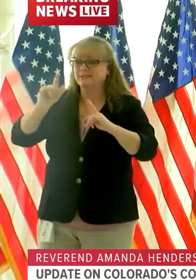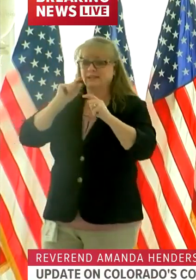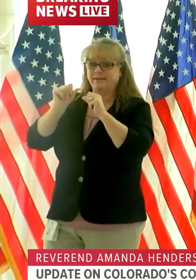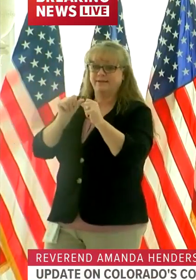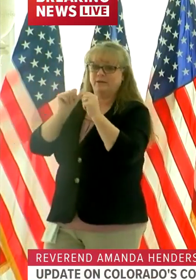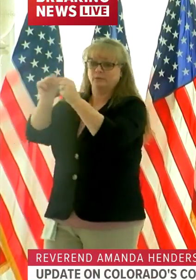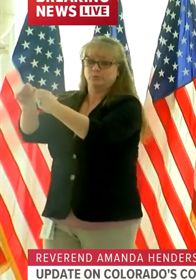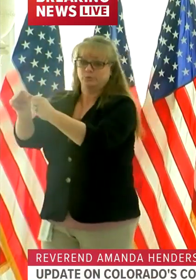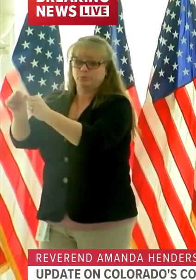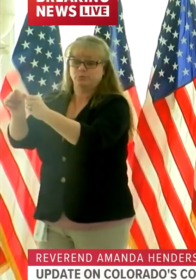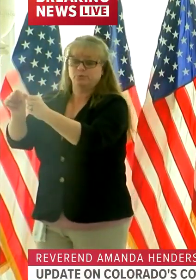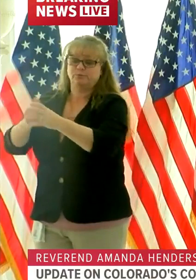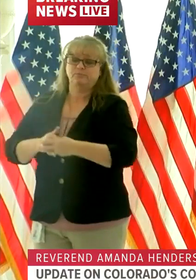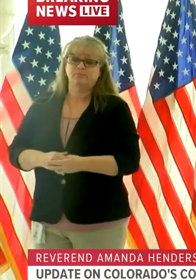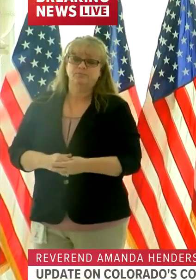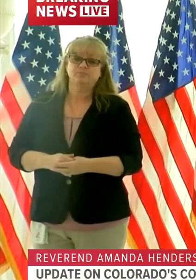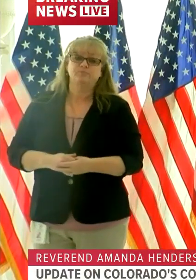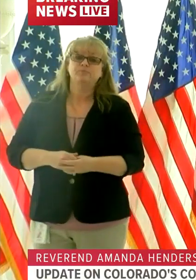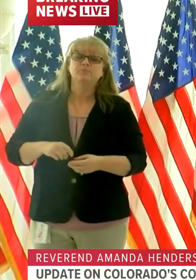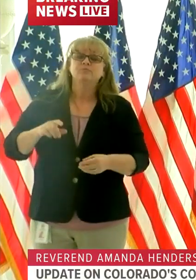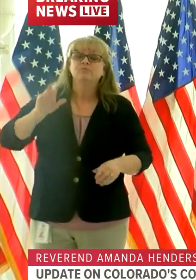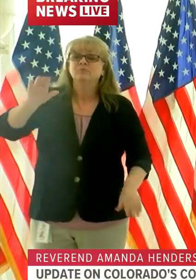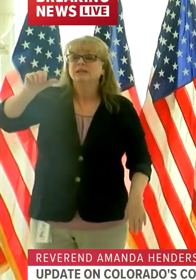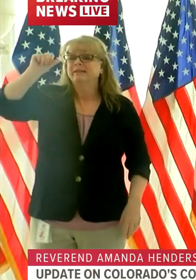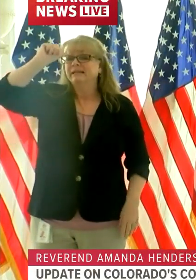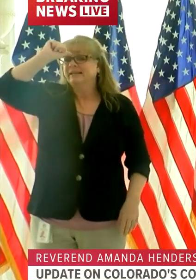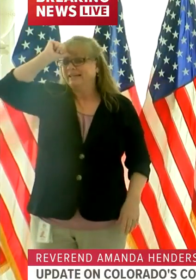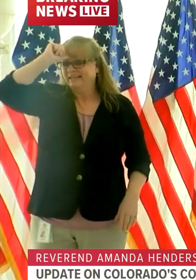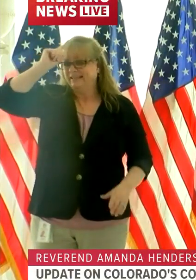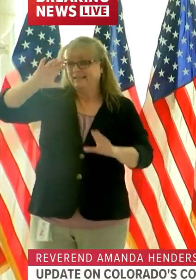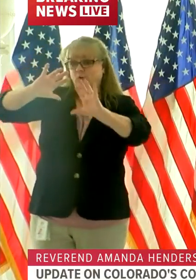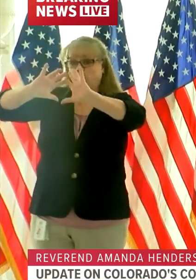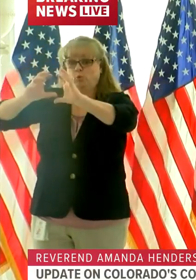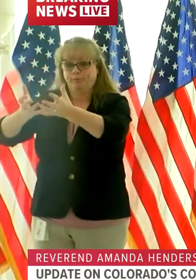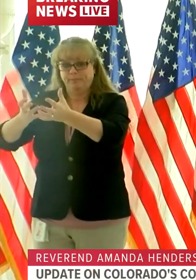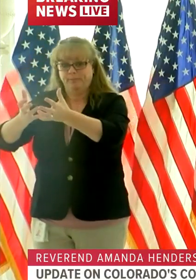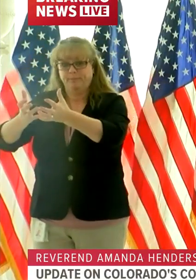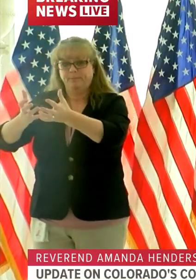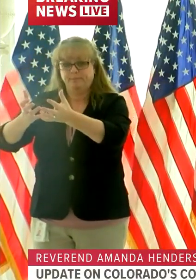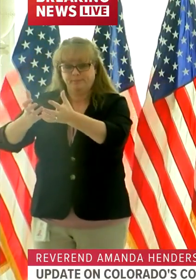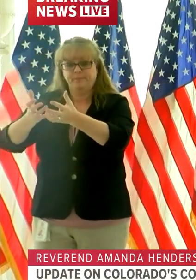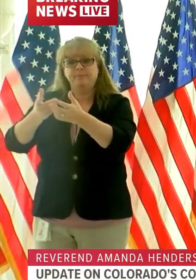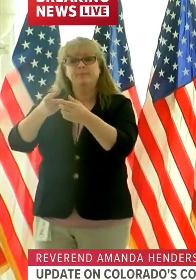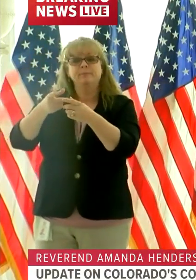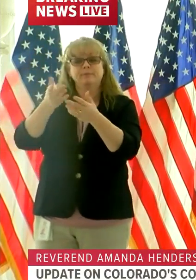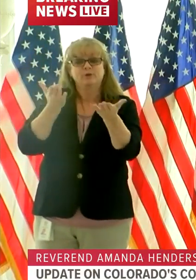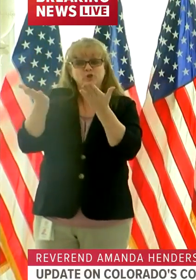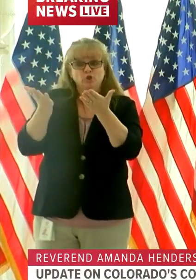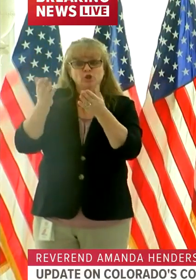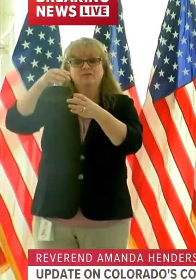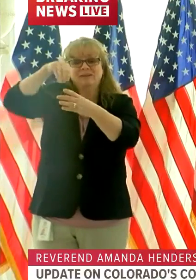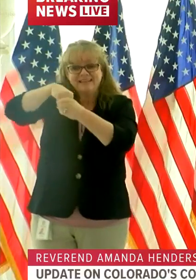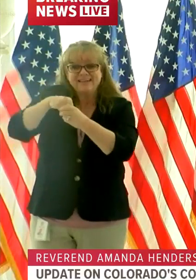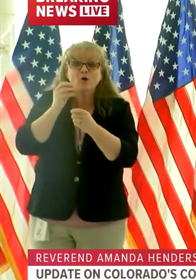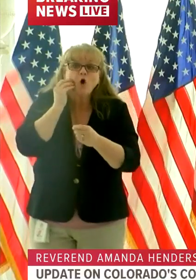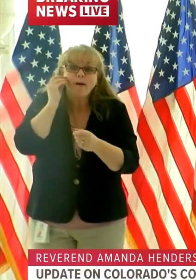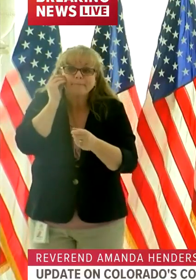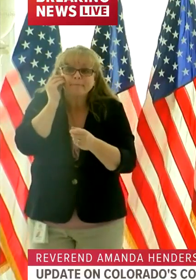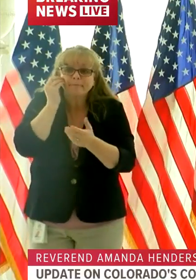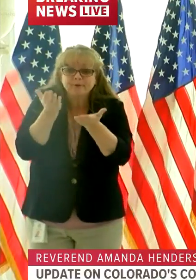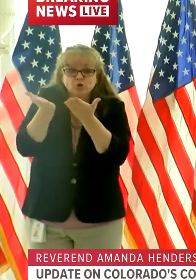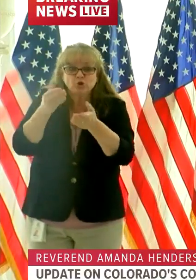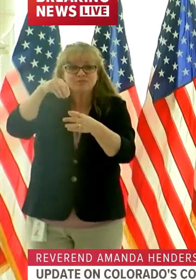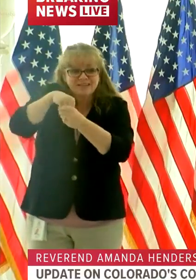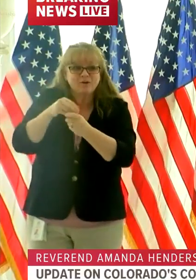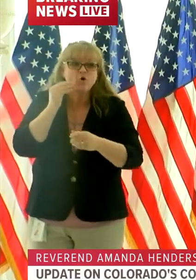in-home delivery service for anyone in need. Faith communities across the state are advocating and stepping up to assure that